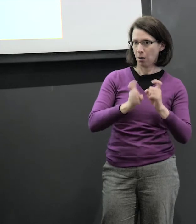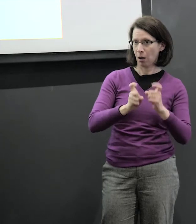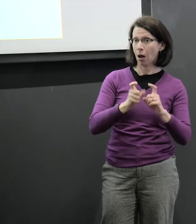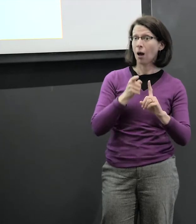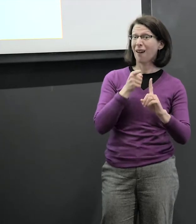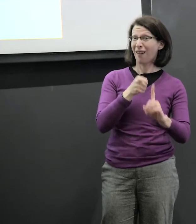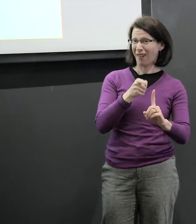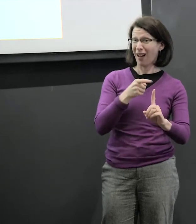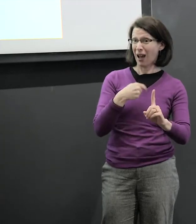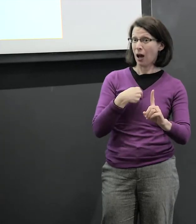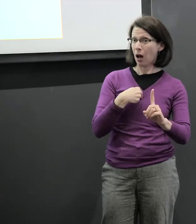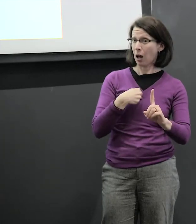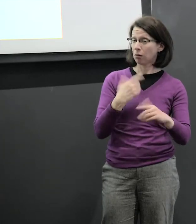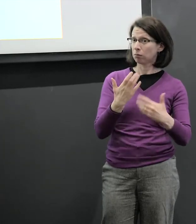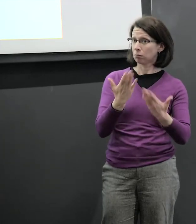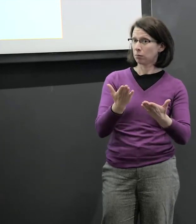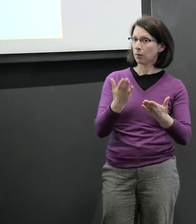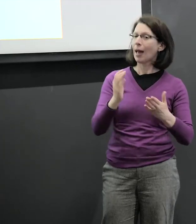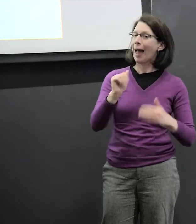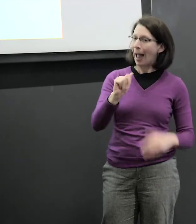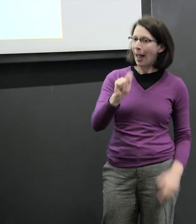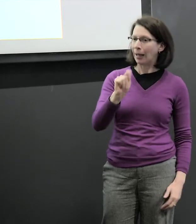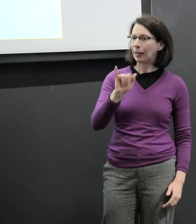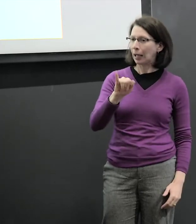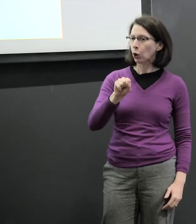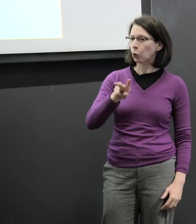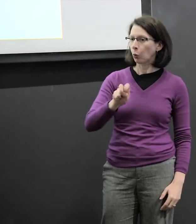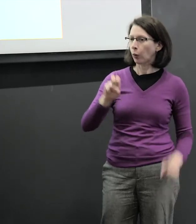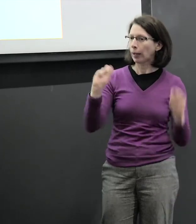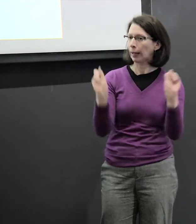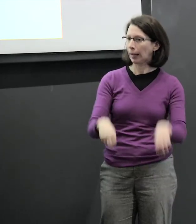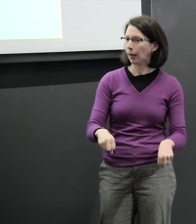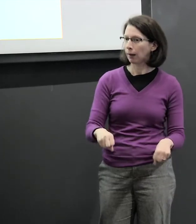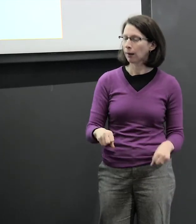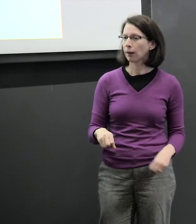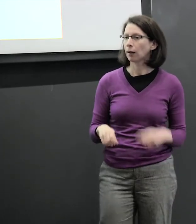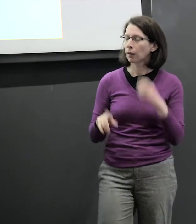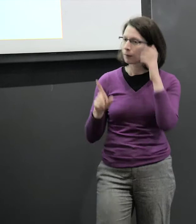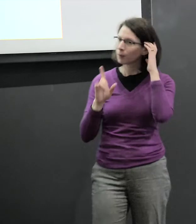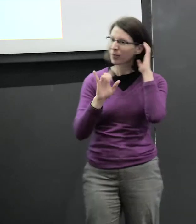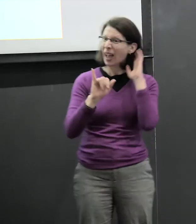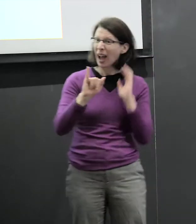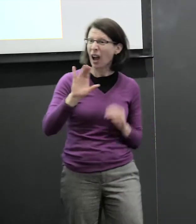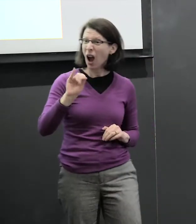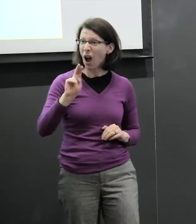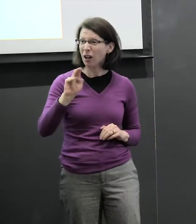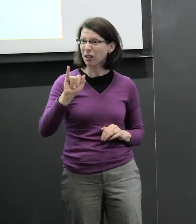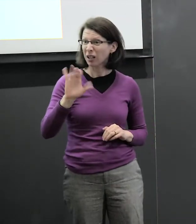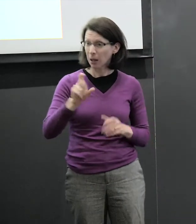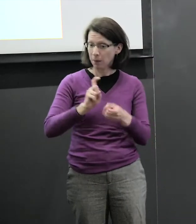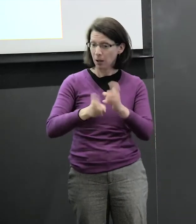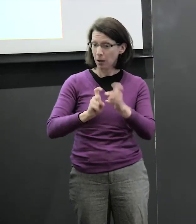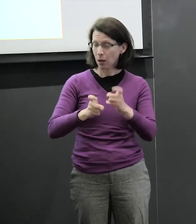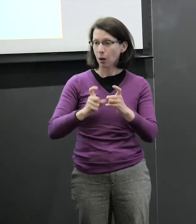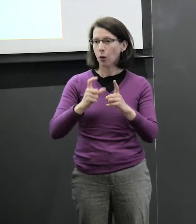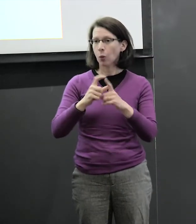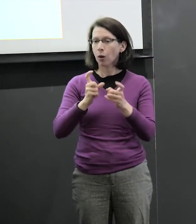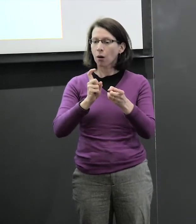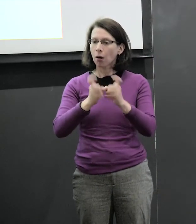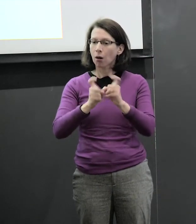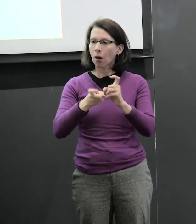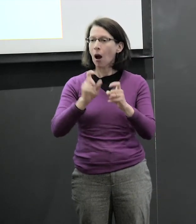issue. Now, an iconic modulation is a modification of a word in iconic ways.